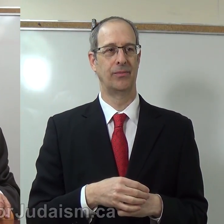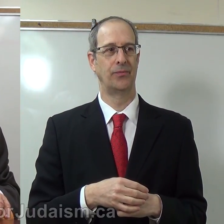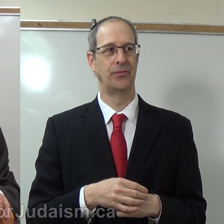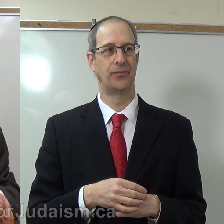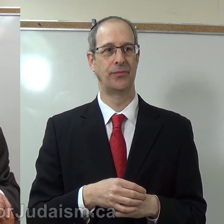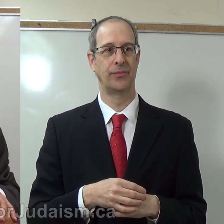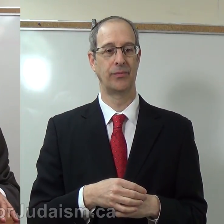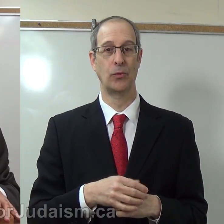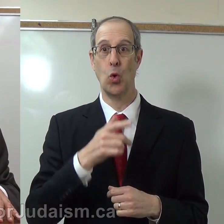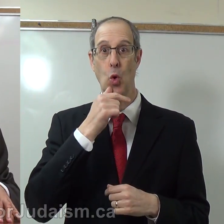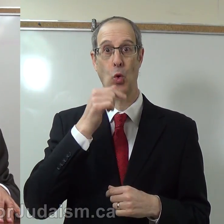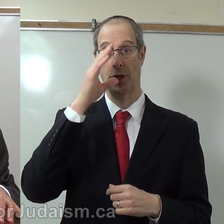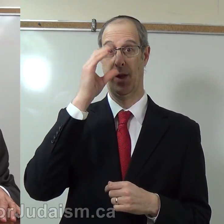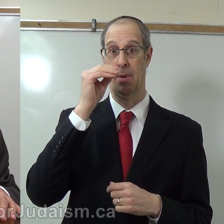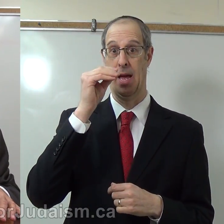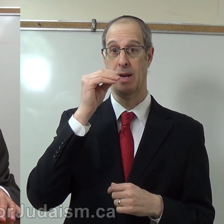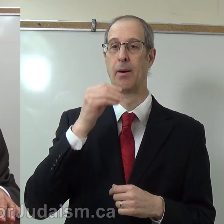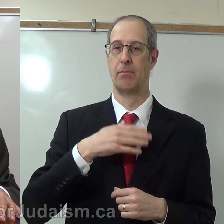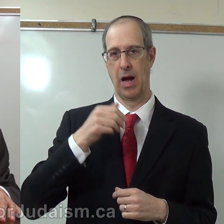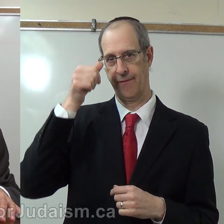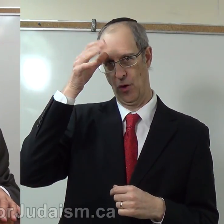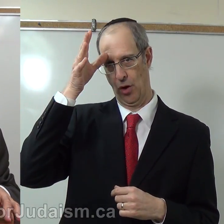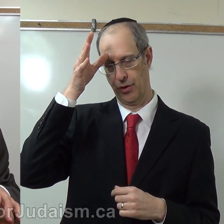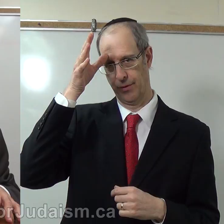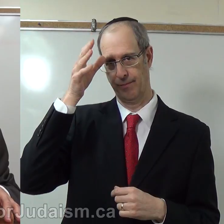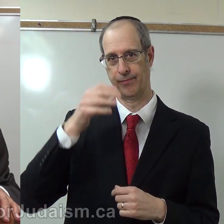that man is my father.